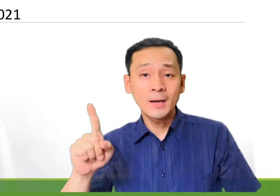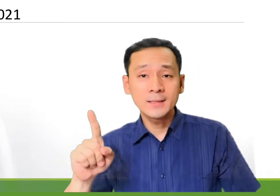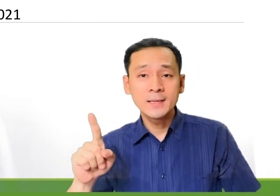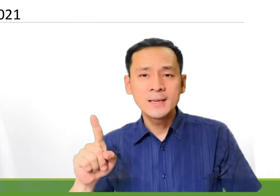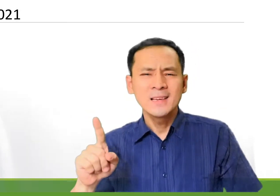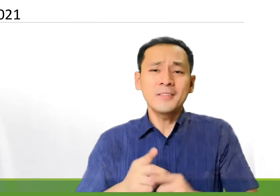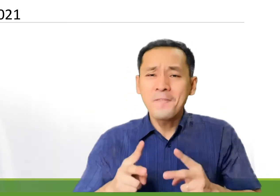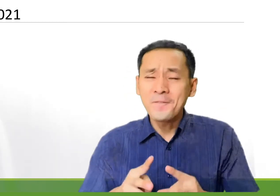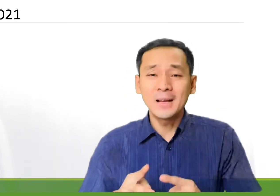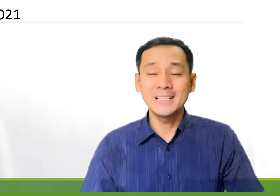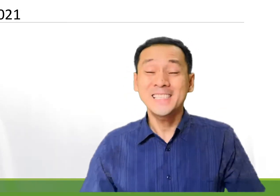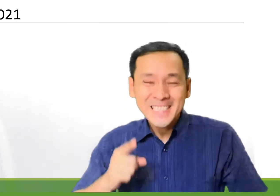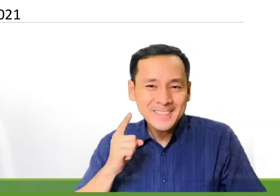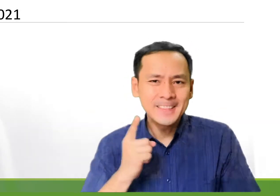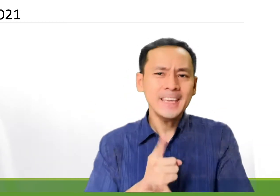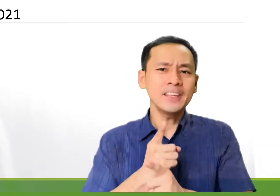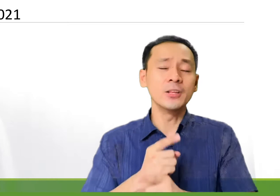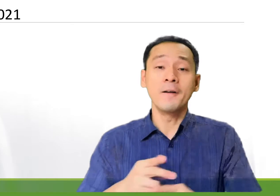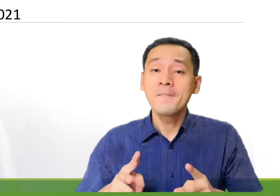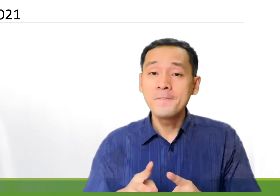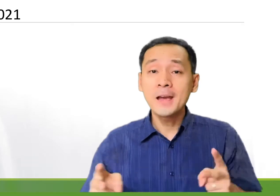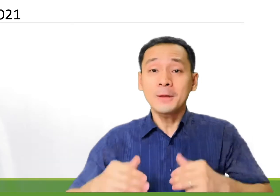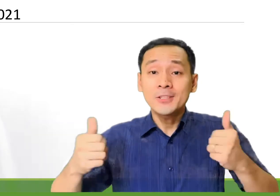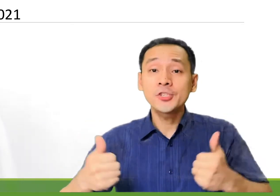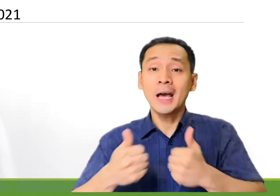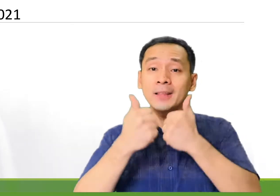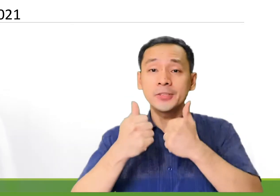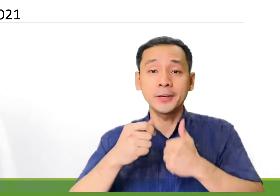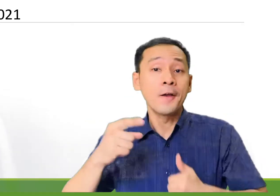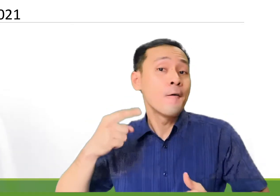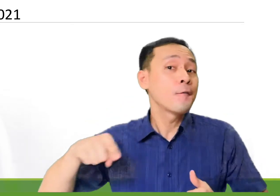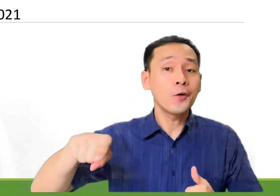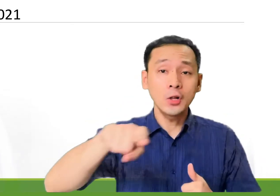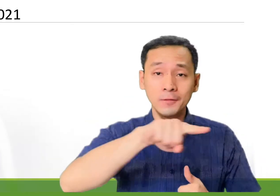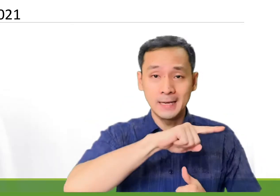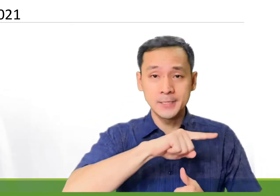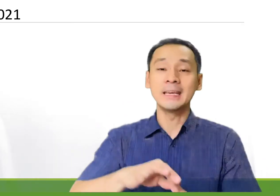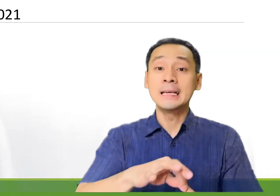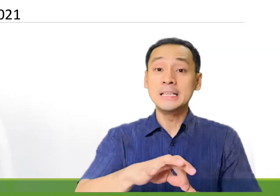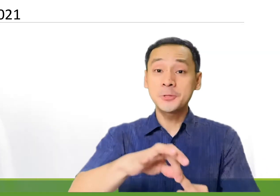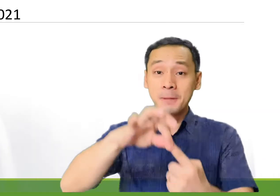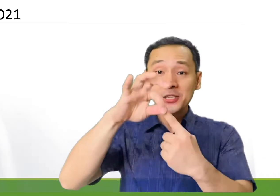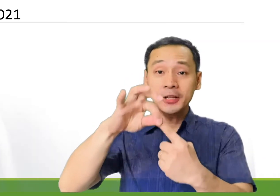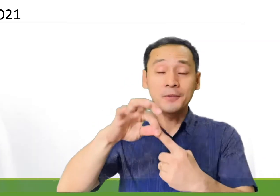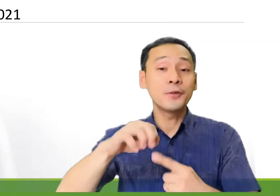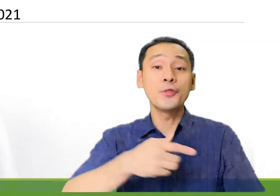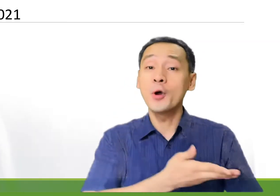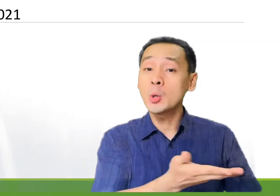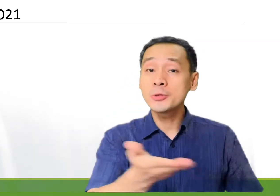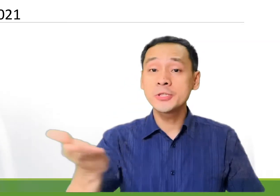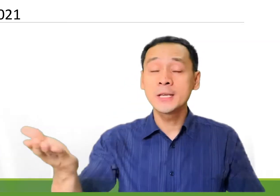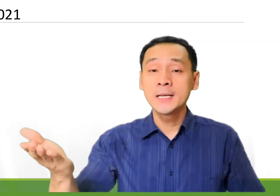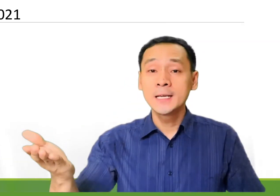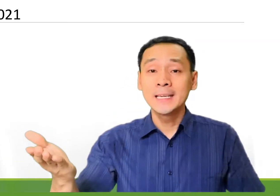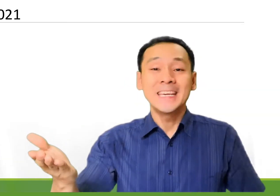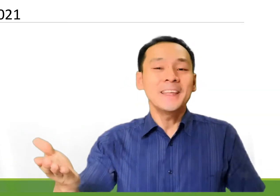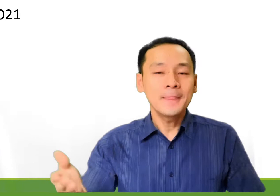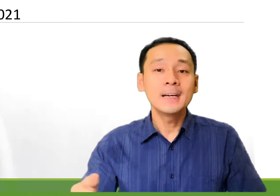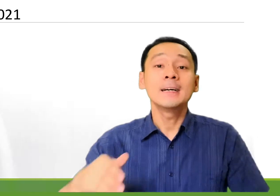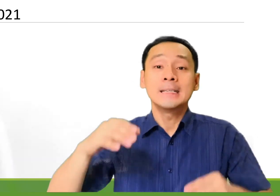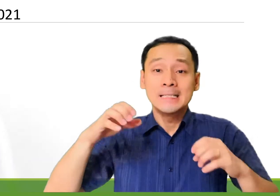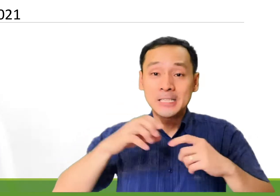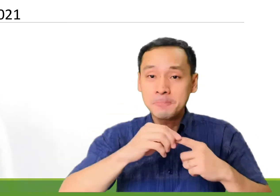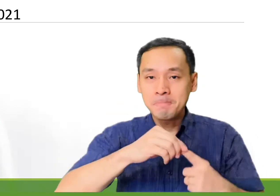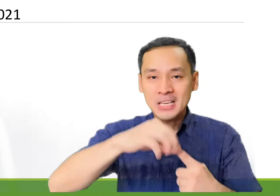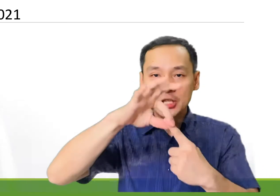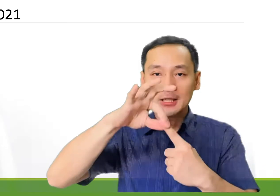2021 is indeed very challenging for all of us, especially for those in